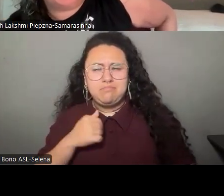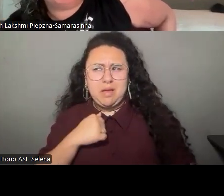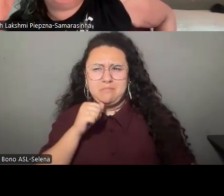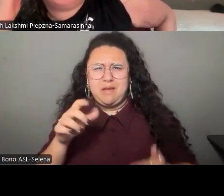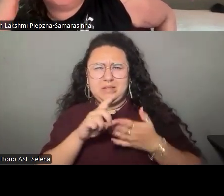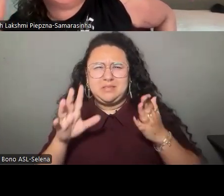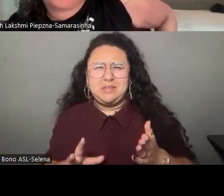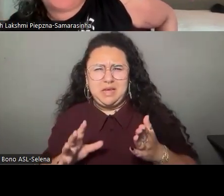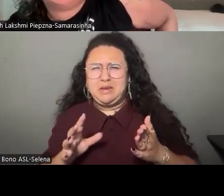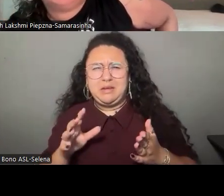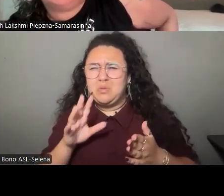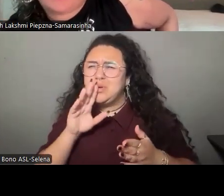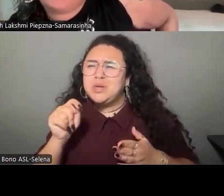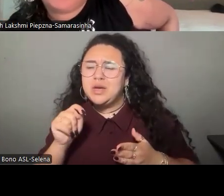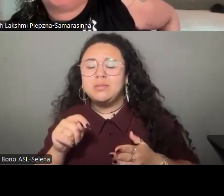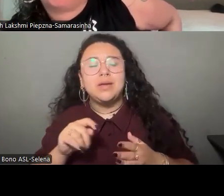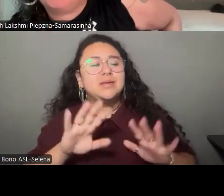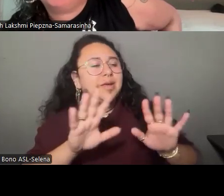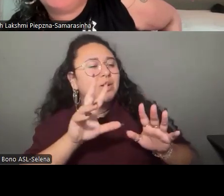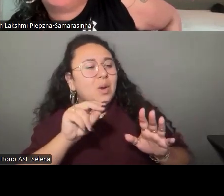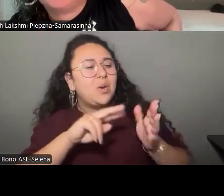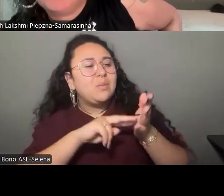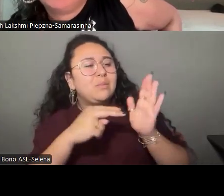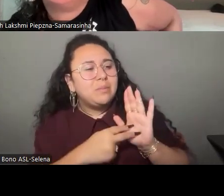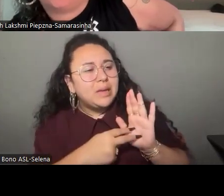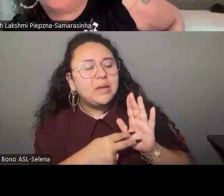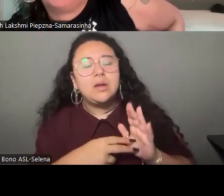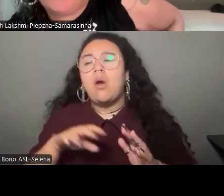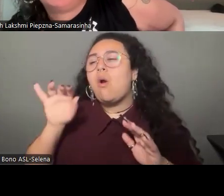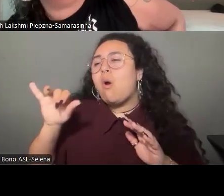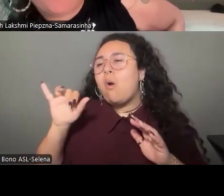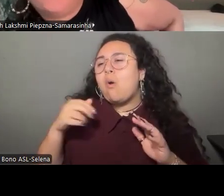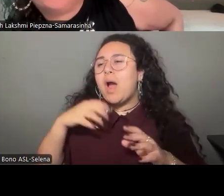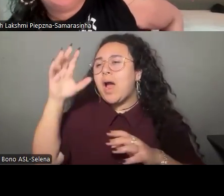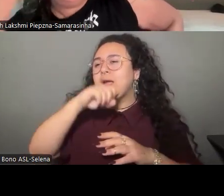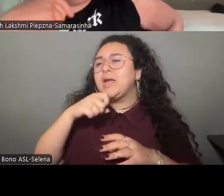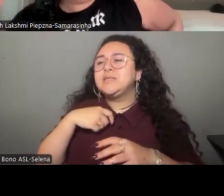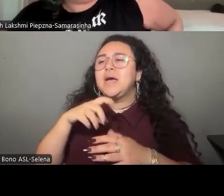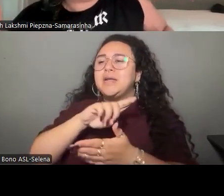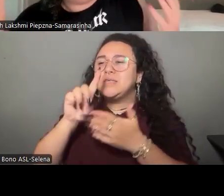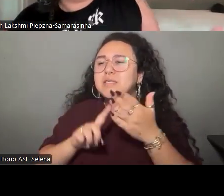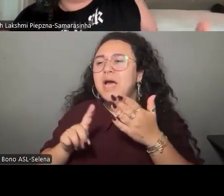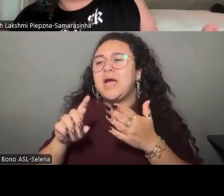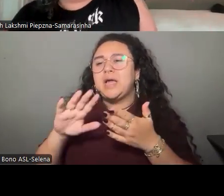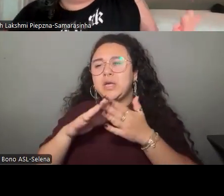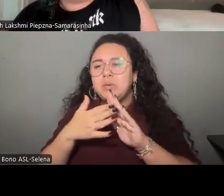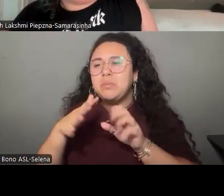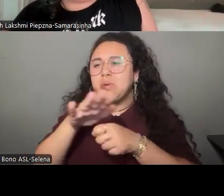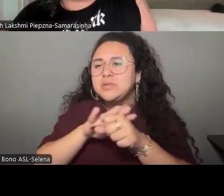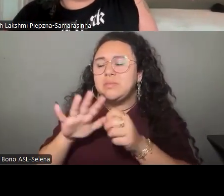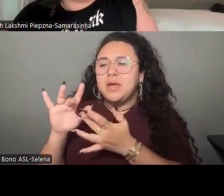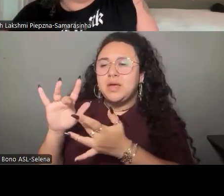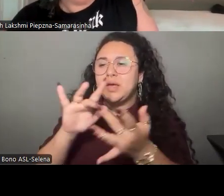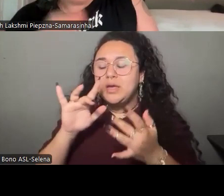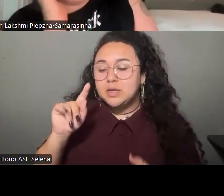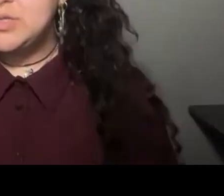no, this is what it means. And I was like, oh, I guess I design like performance spaces and communities and tours and stuff, then lols. And Amy was like, yeah, that's what we're